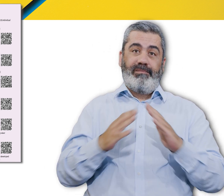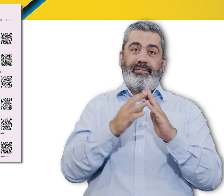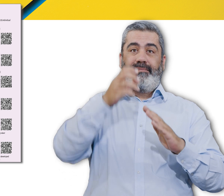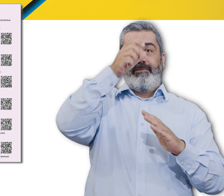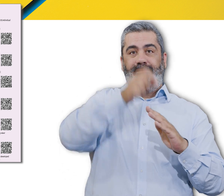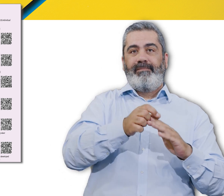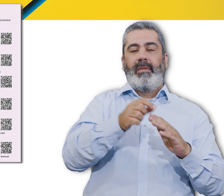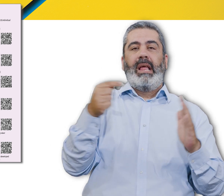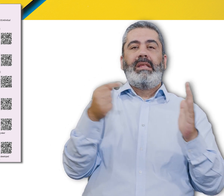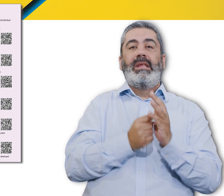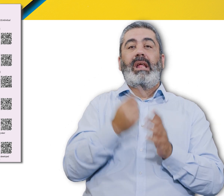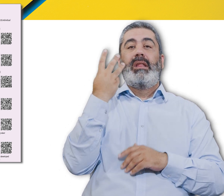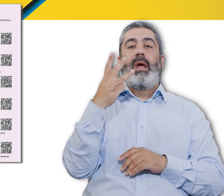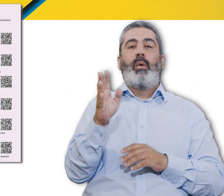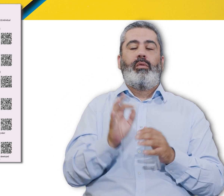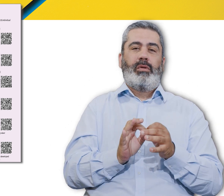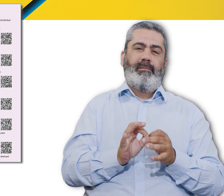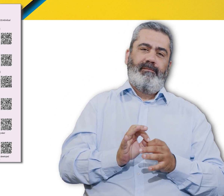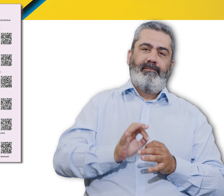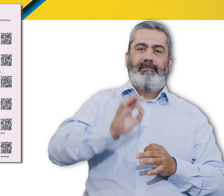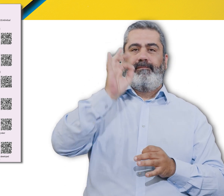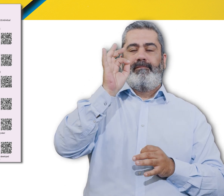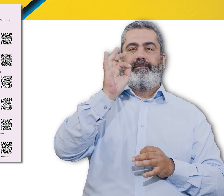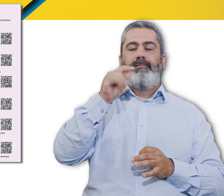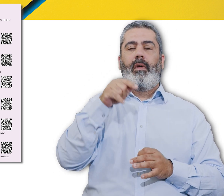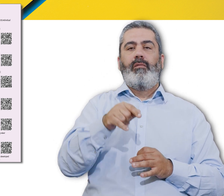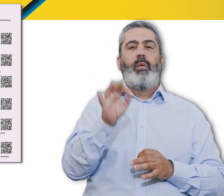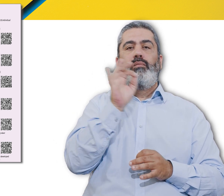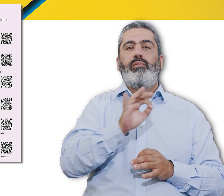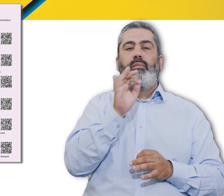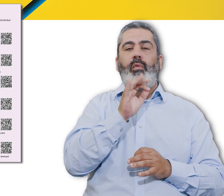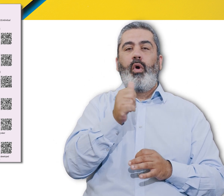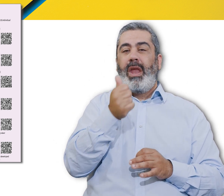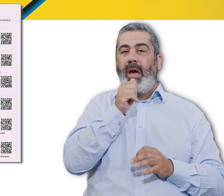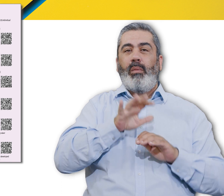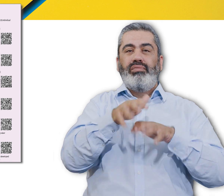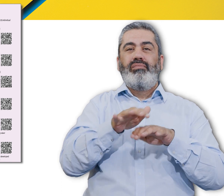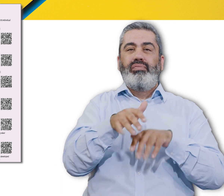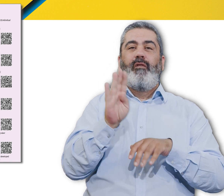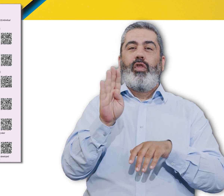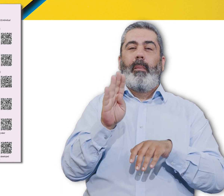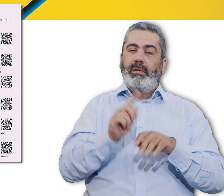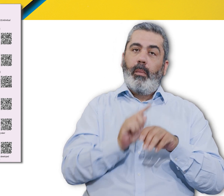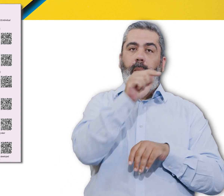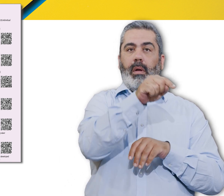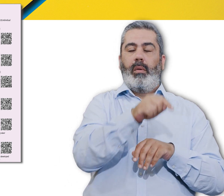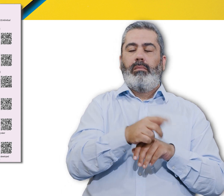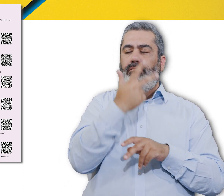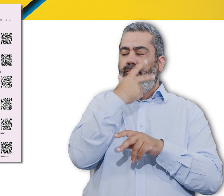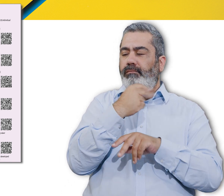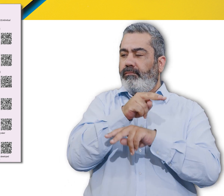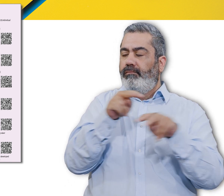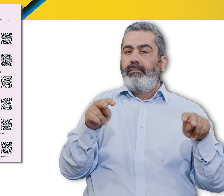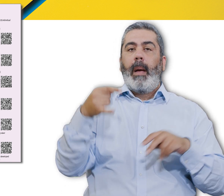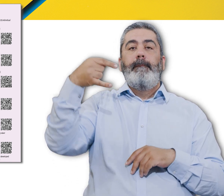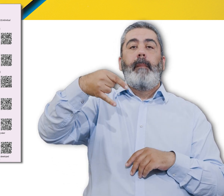number 95. It is built at the extreme end of the peak of Kastriki, 1.335 m, above the springs of